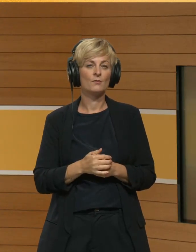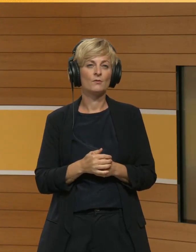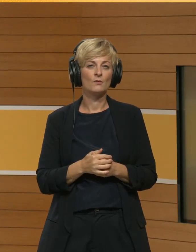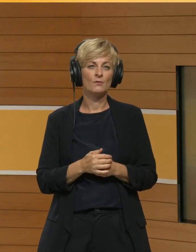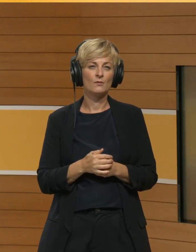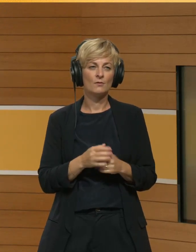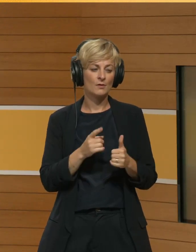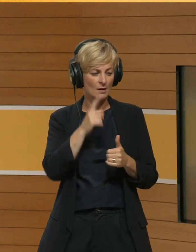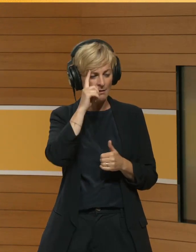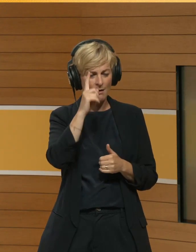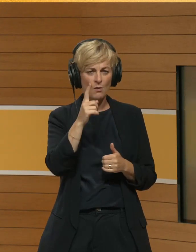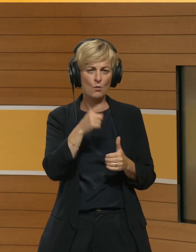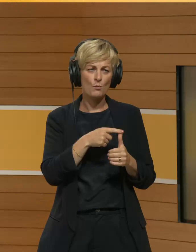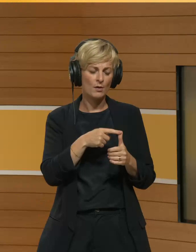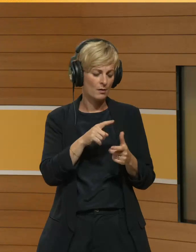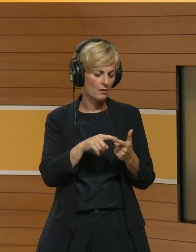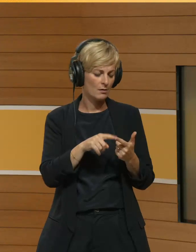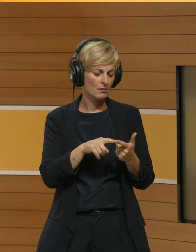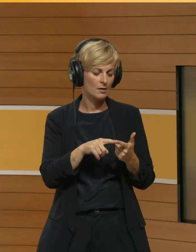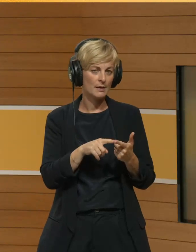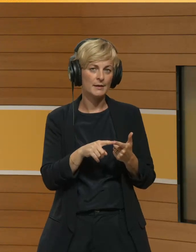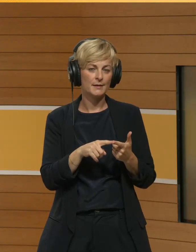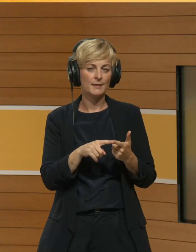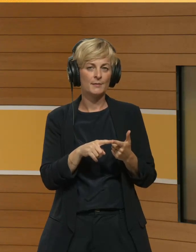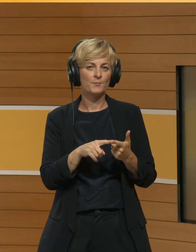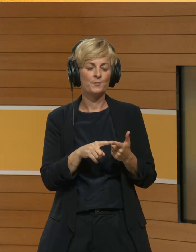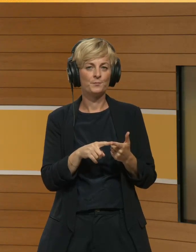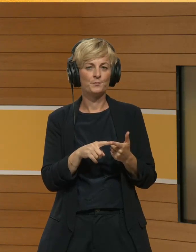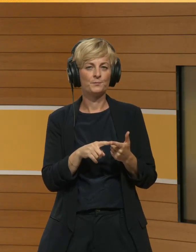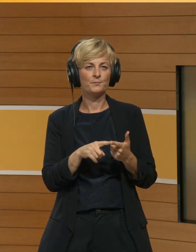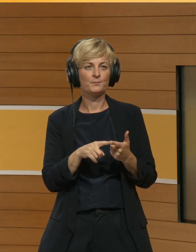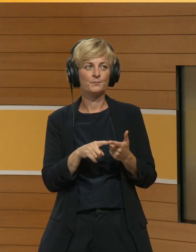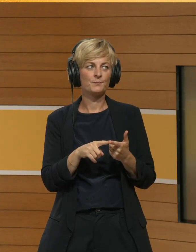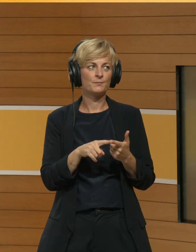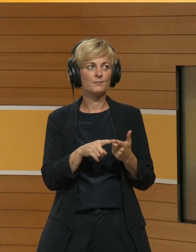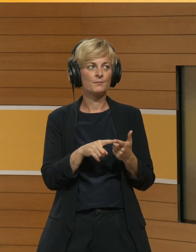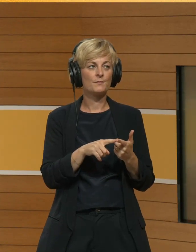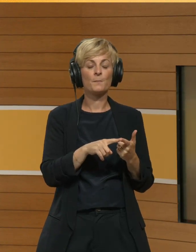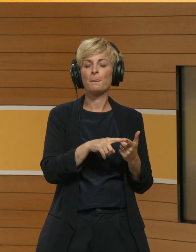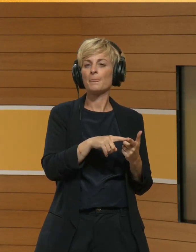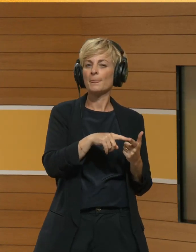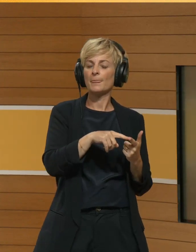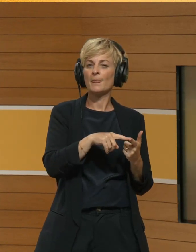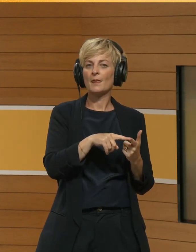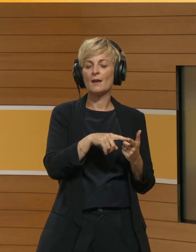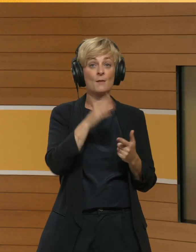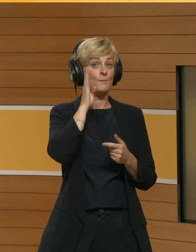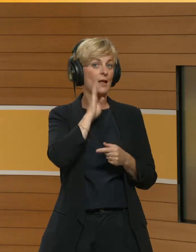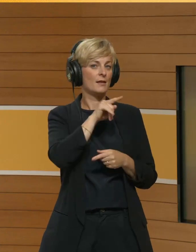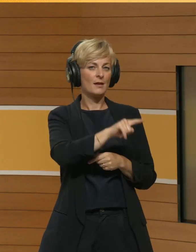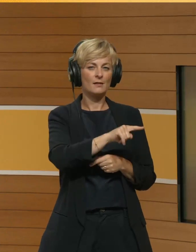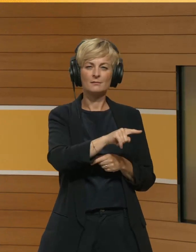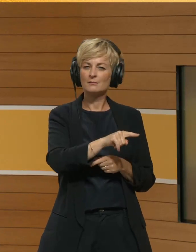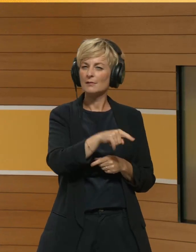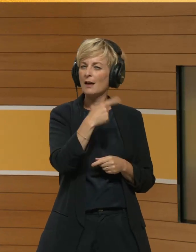of separate, like another concept, also provided by the ANCC in the